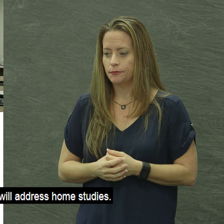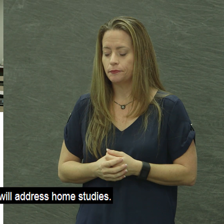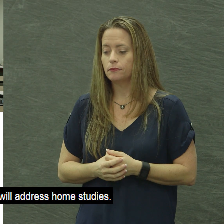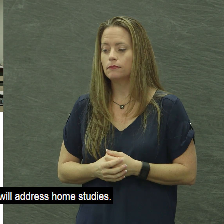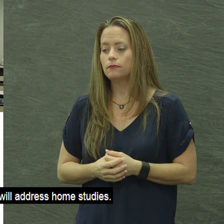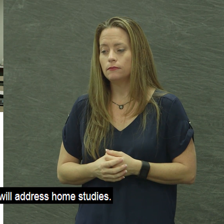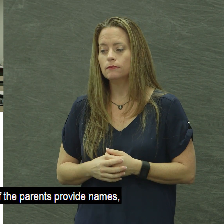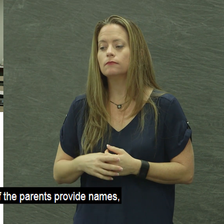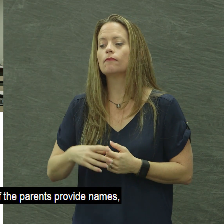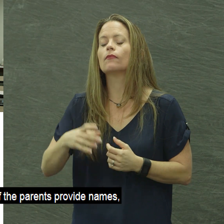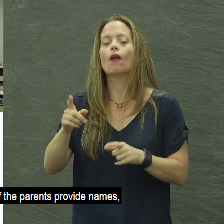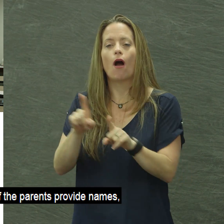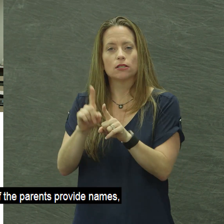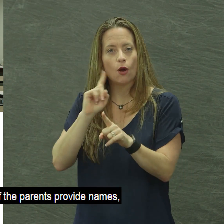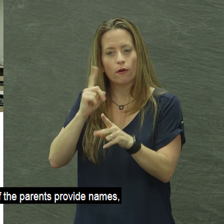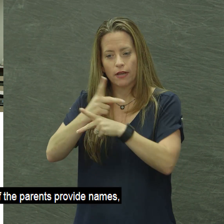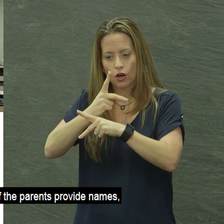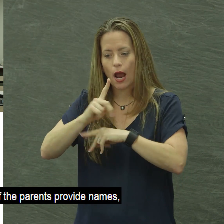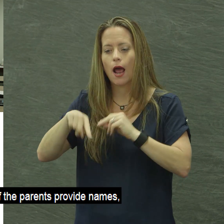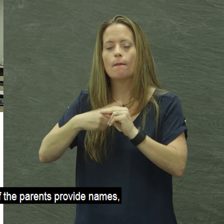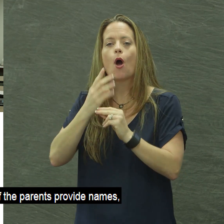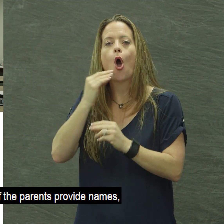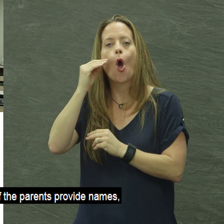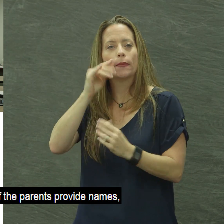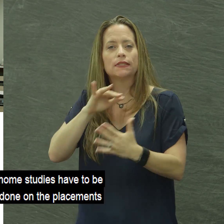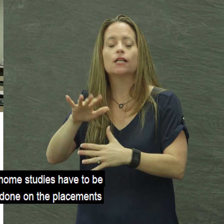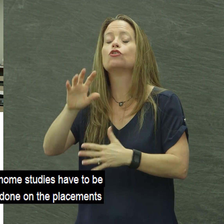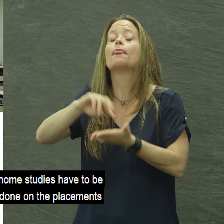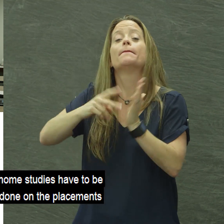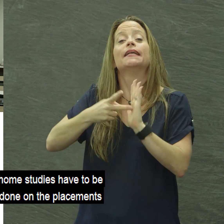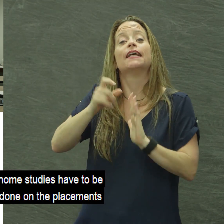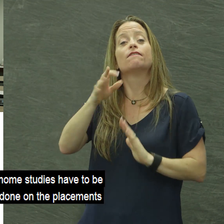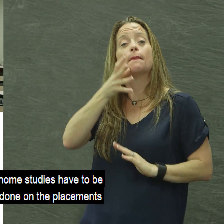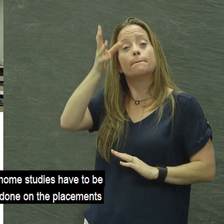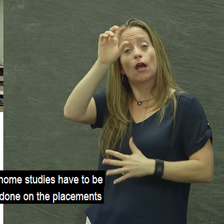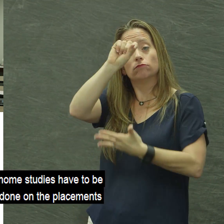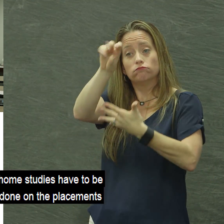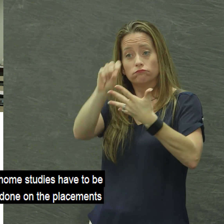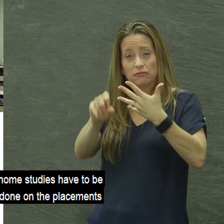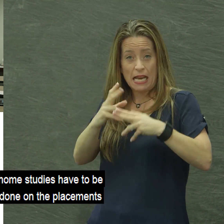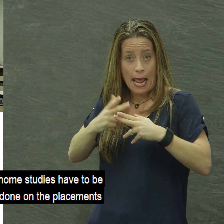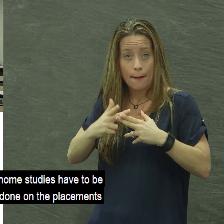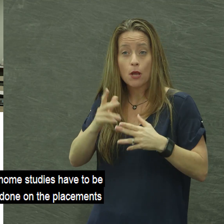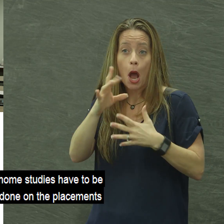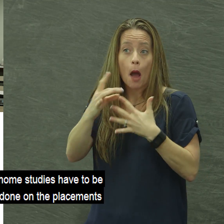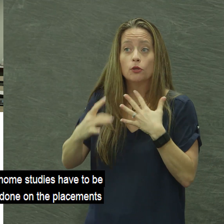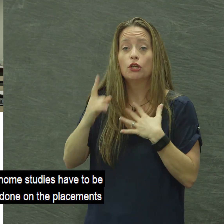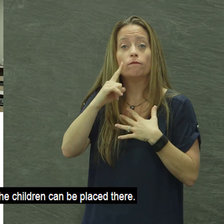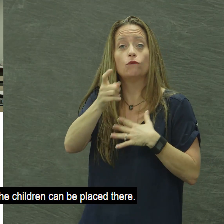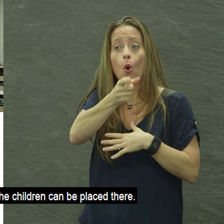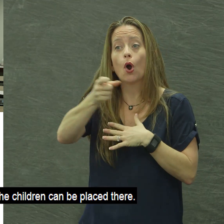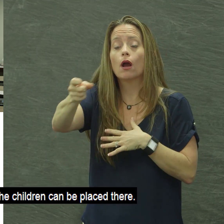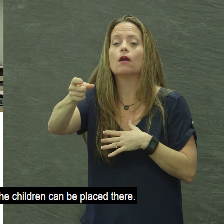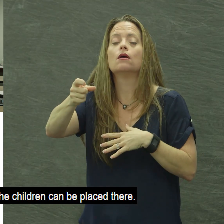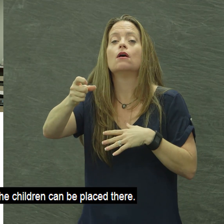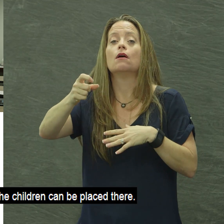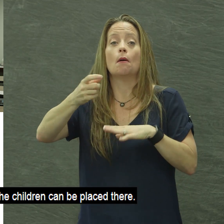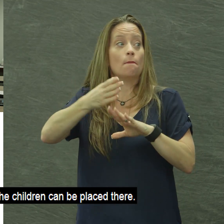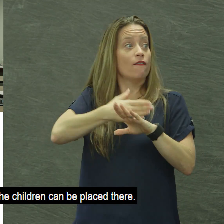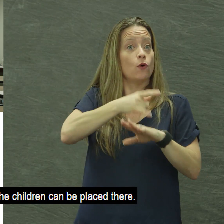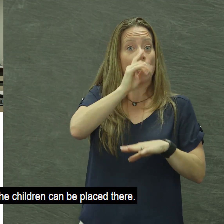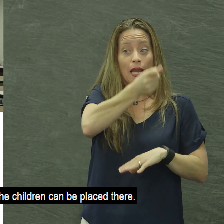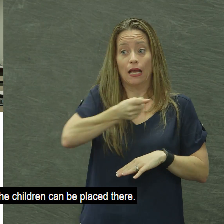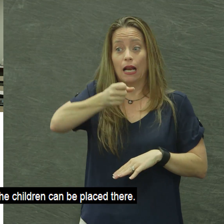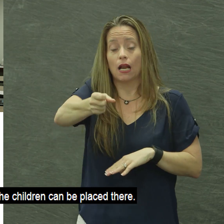It will address home studies. So if the parents provide names, home studies have to be done on the placements before the children can